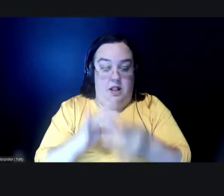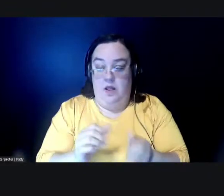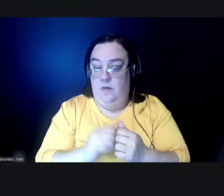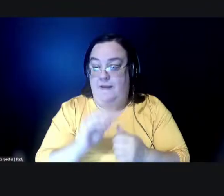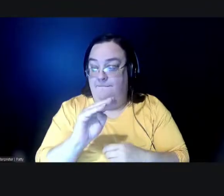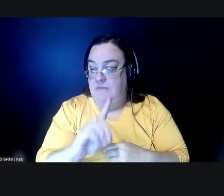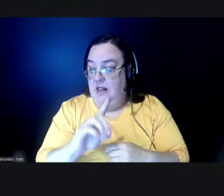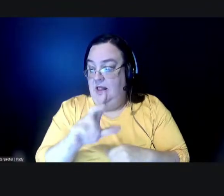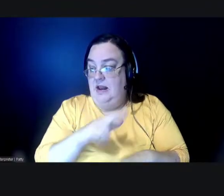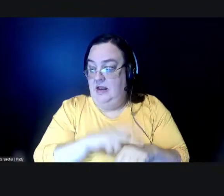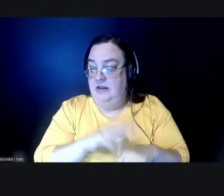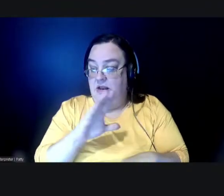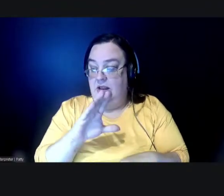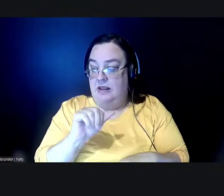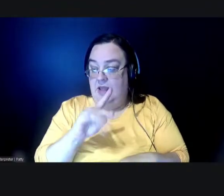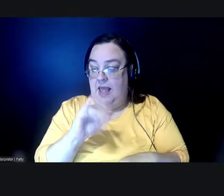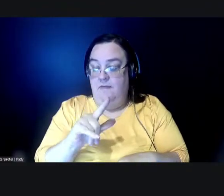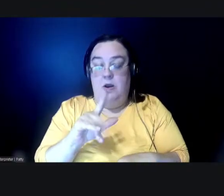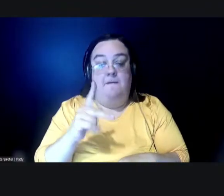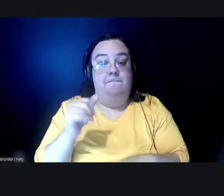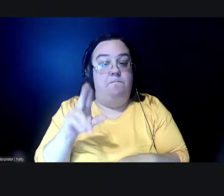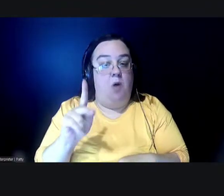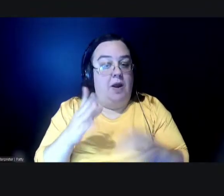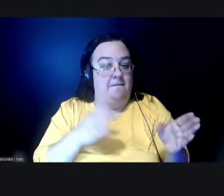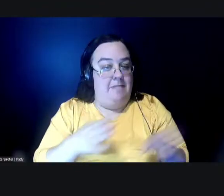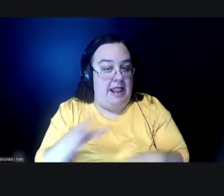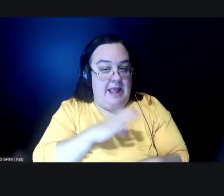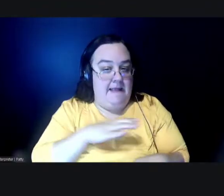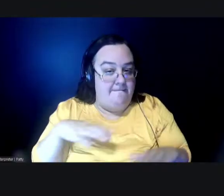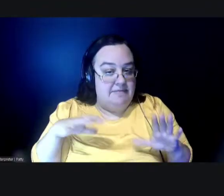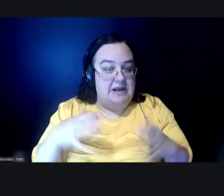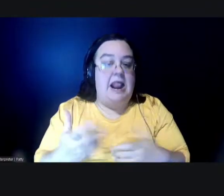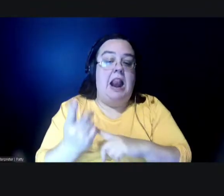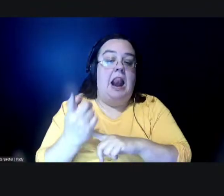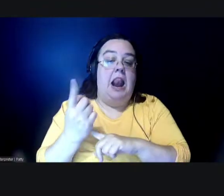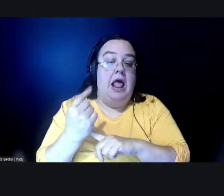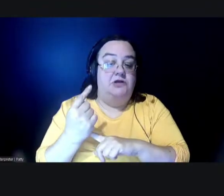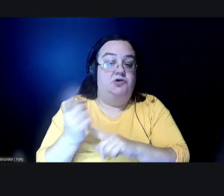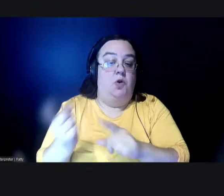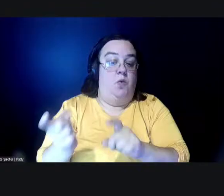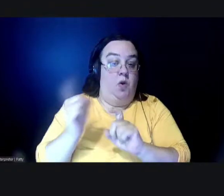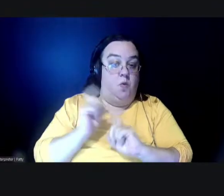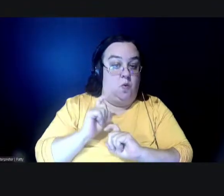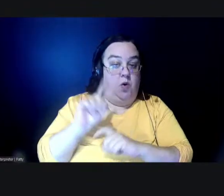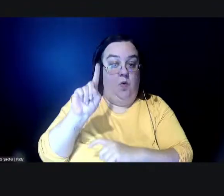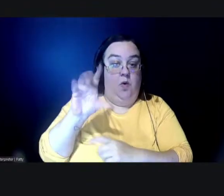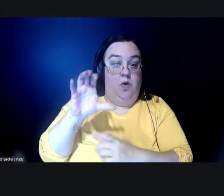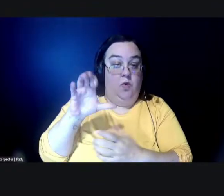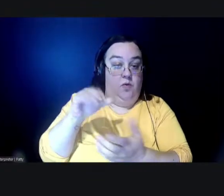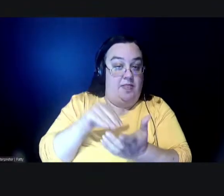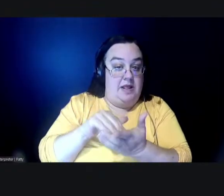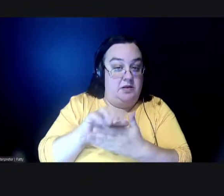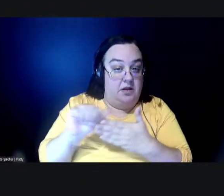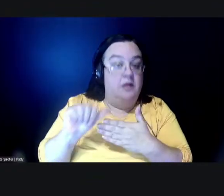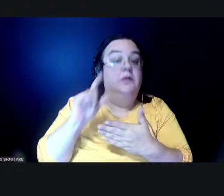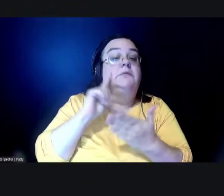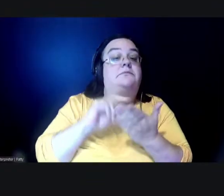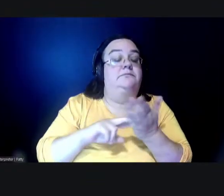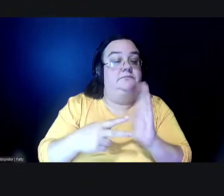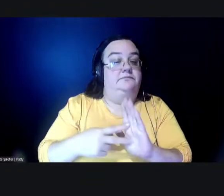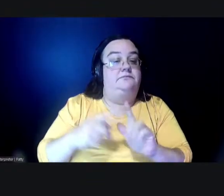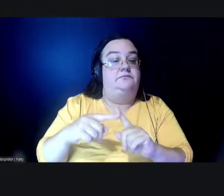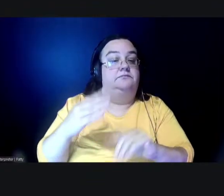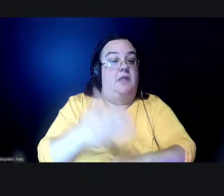Capital Park and Planning Commission. Last year, we were awarded $100,000 to upgrade our